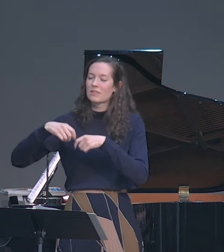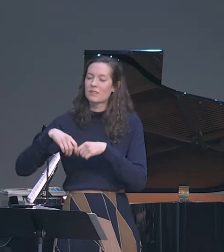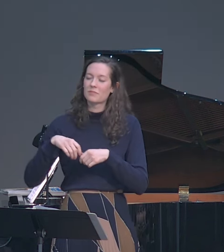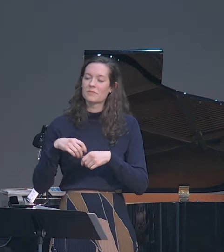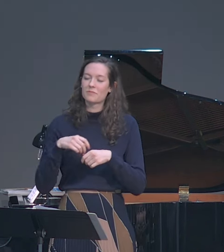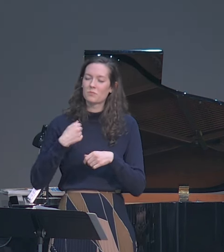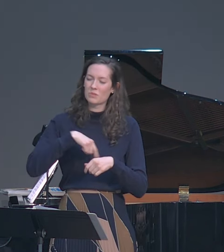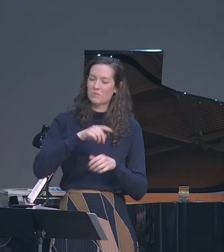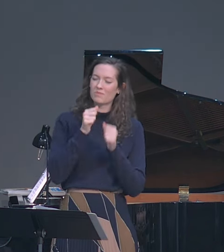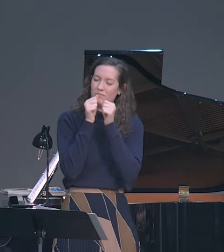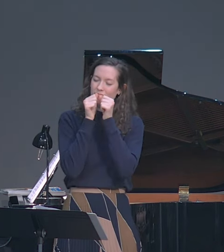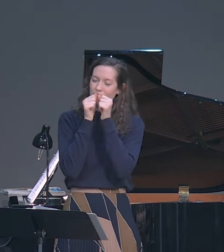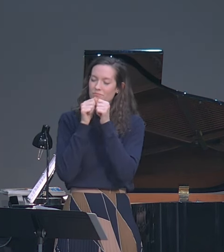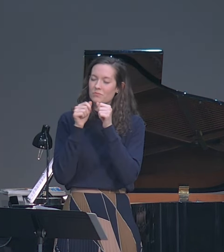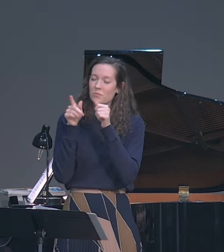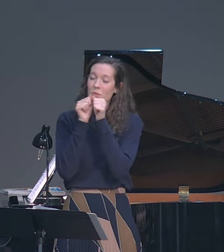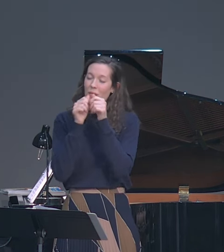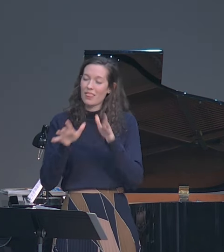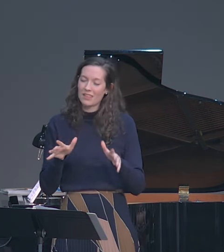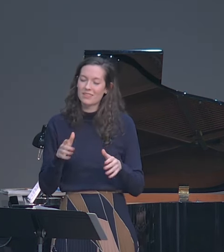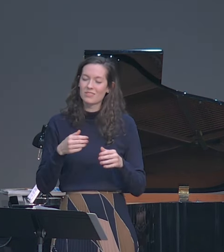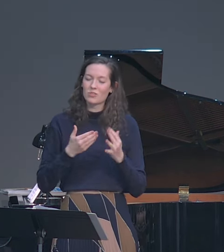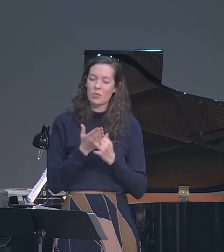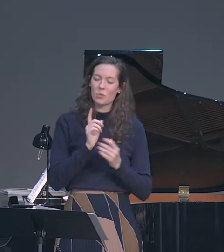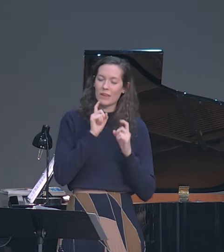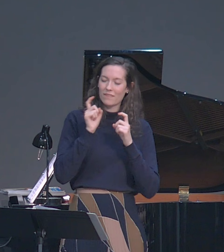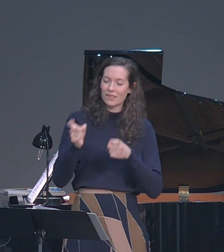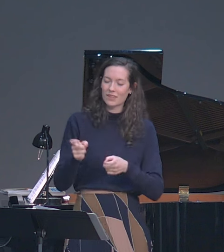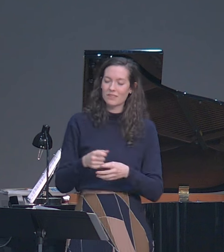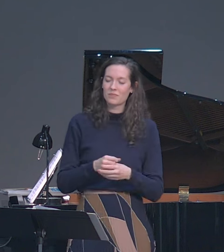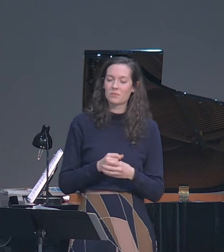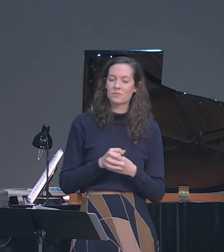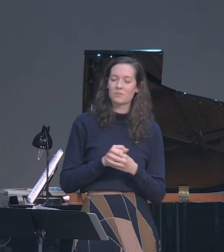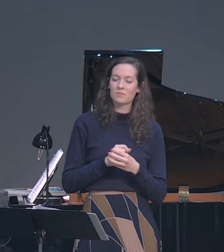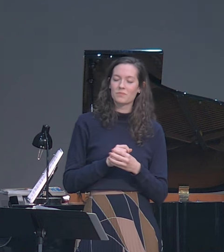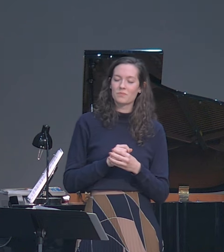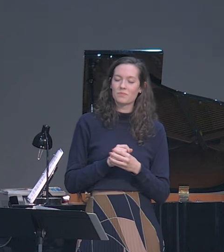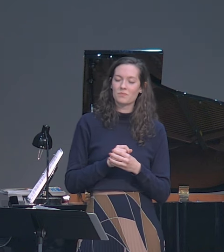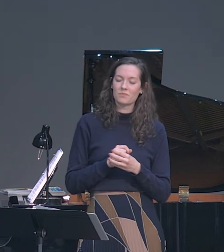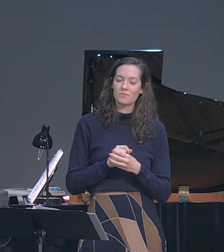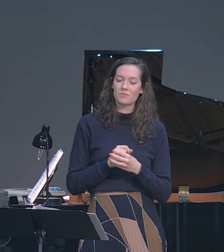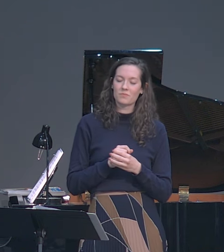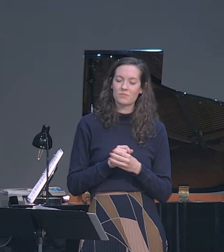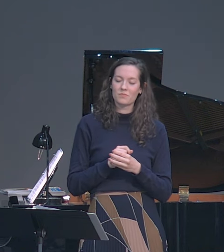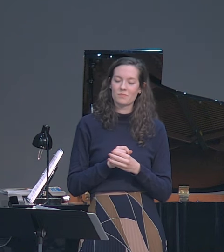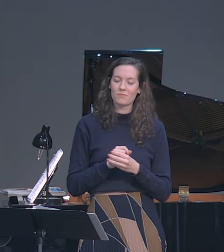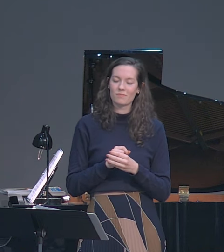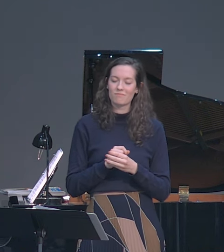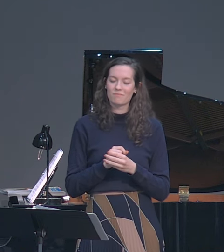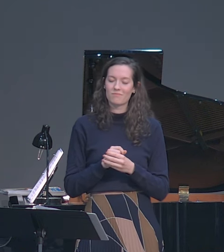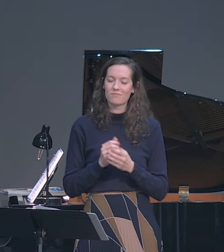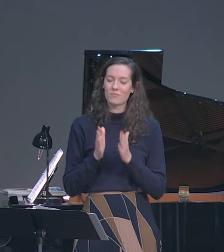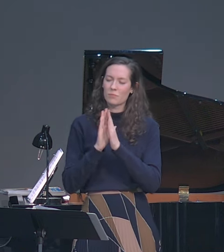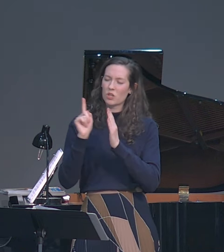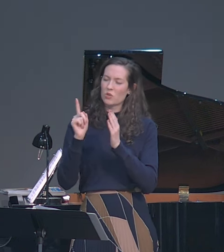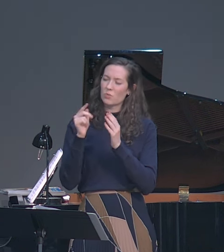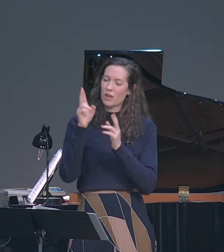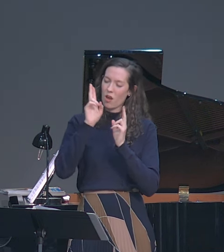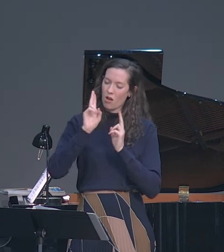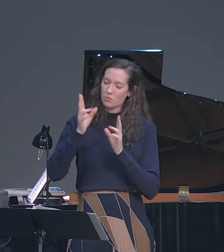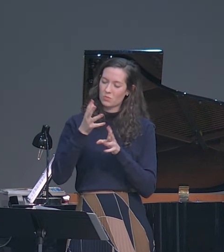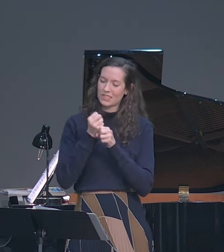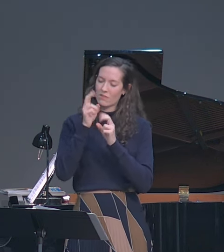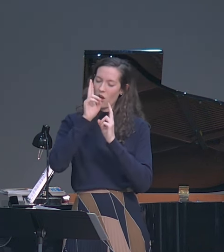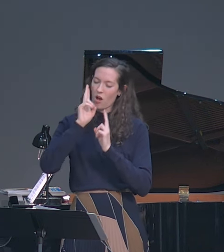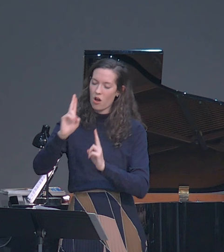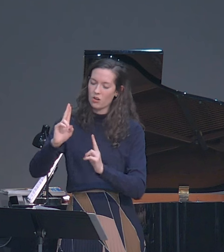you in song and as we worship you through the receiving of your word, you'd be honored and glorified in our attitudes, in